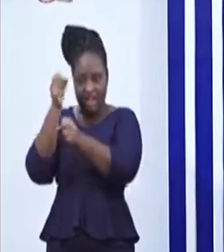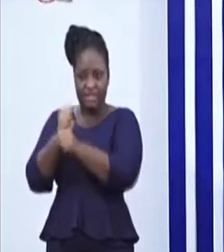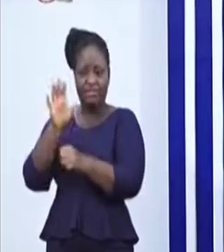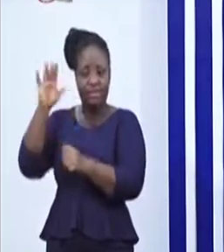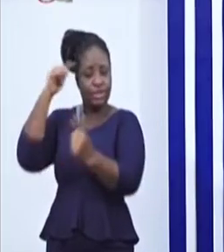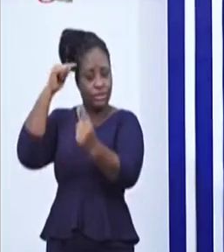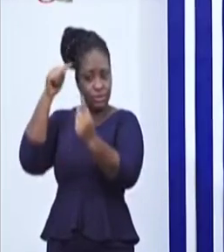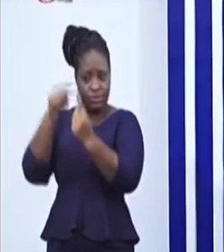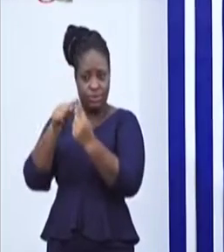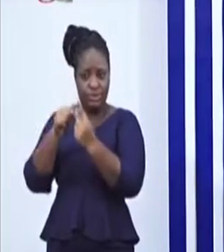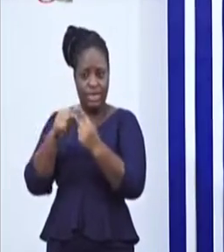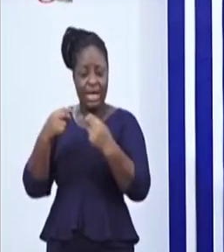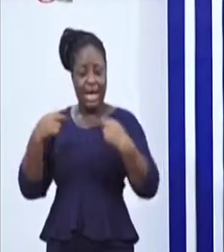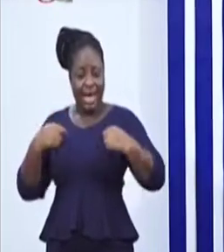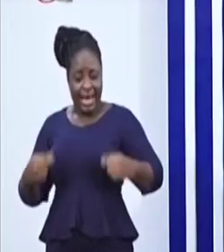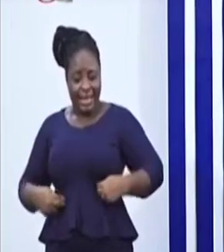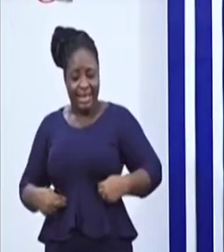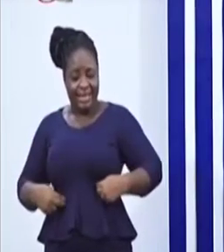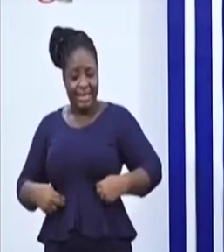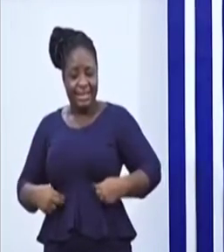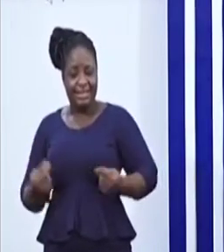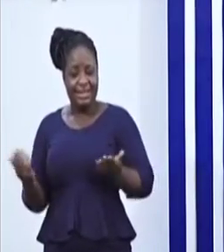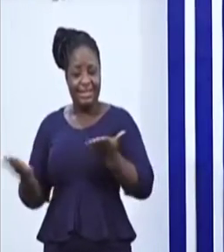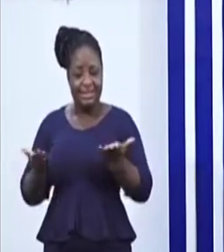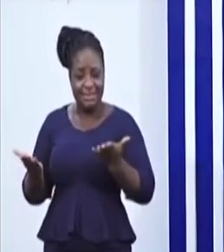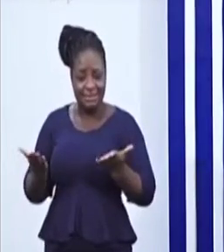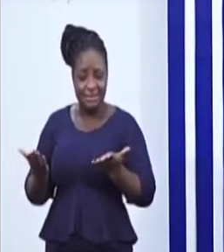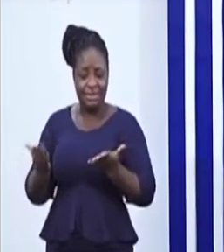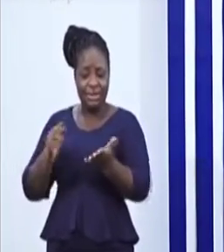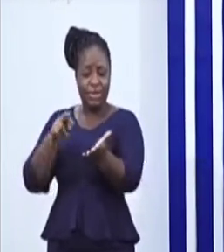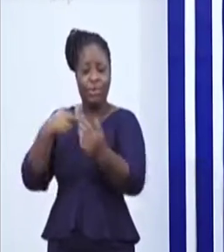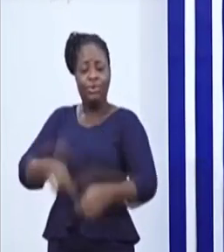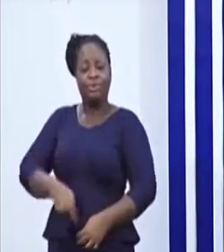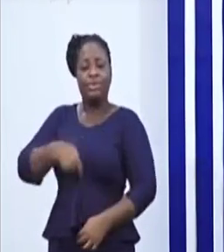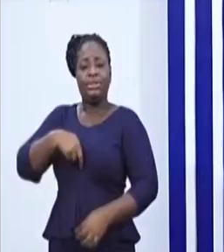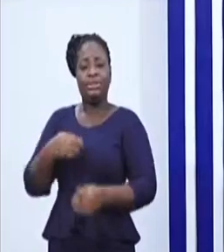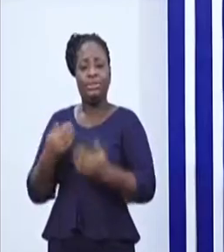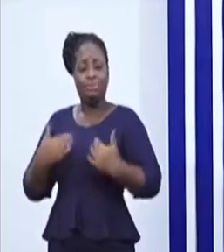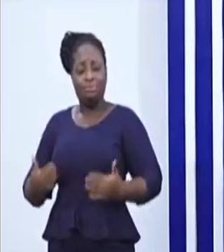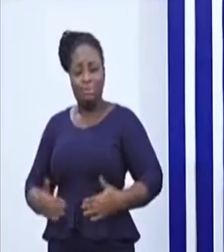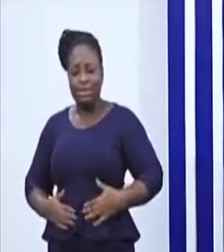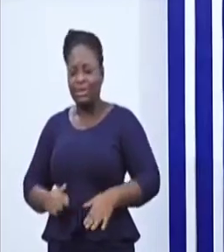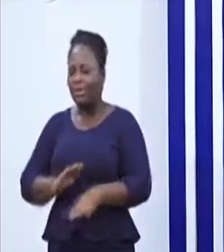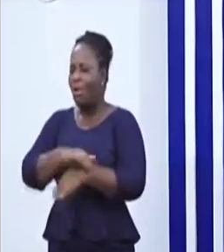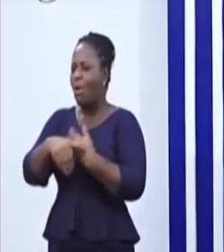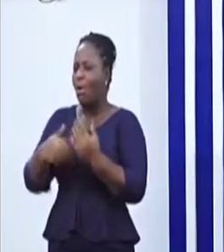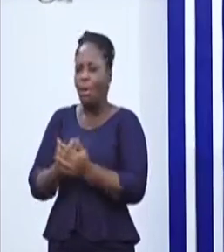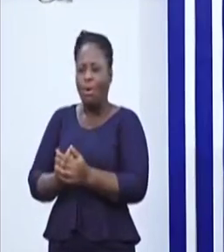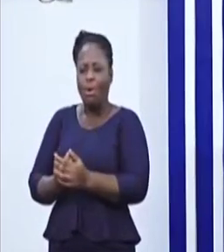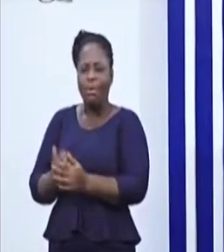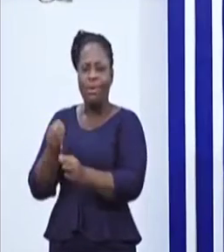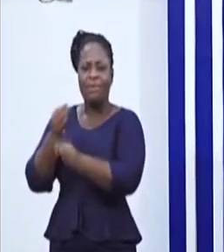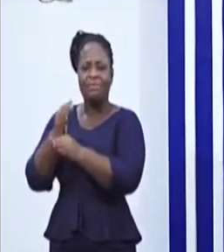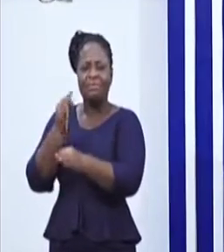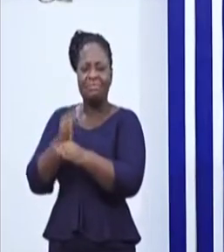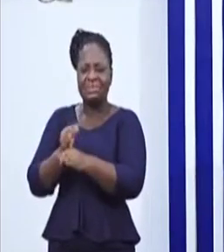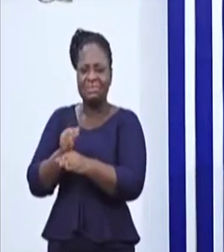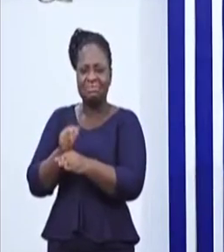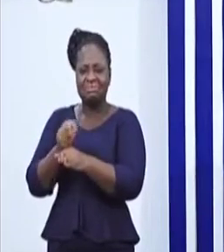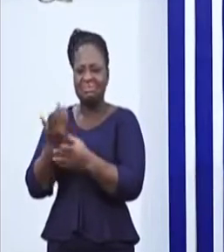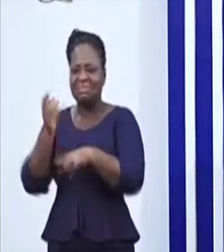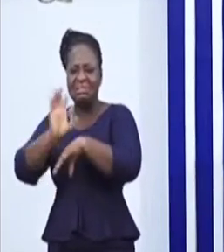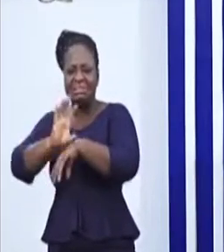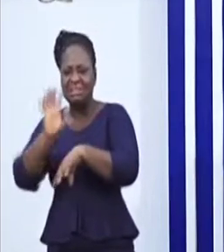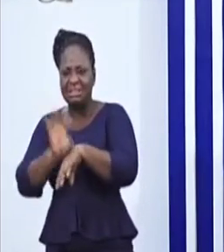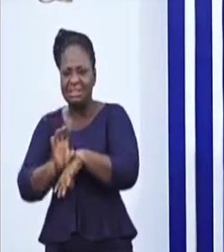Ghana Health Service, civil society, religious bodies, and all other well-meaning entities to